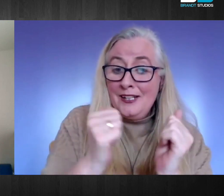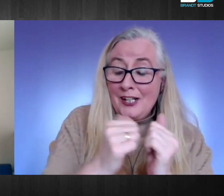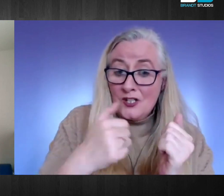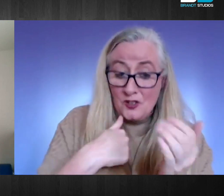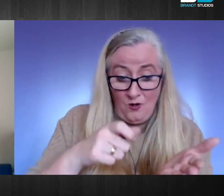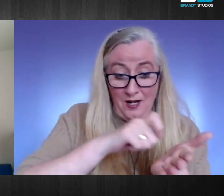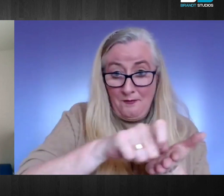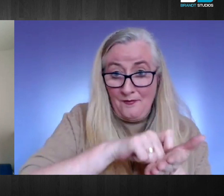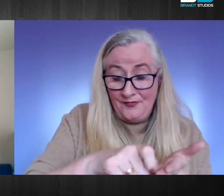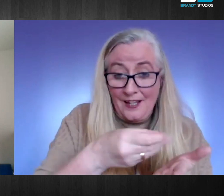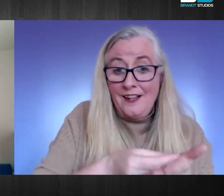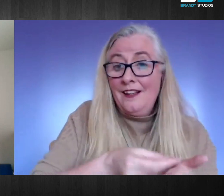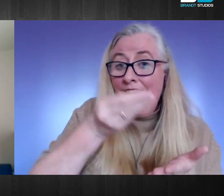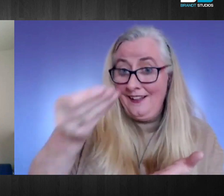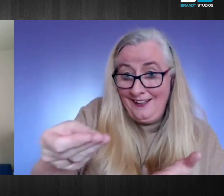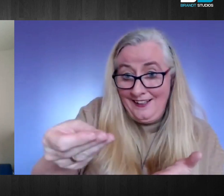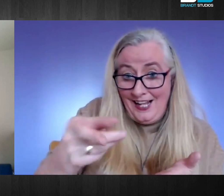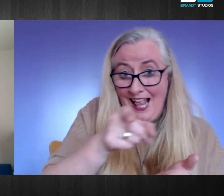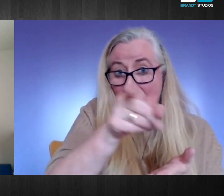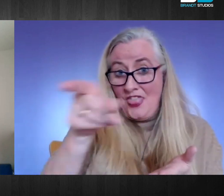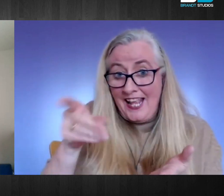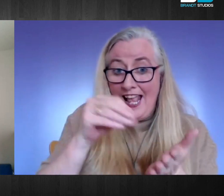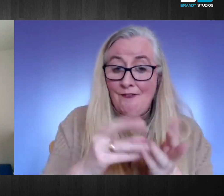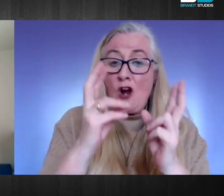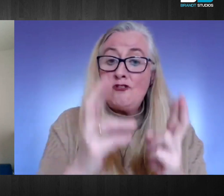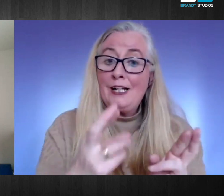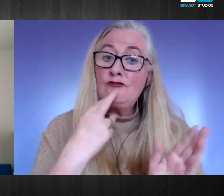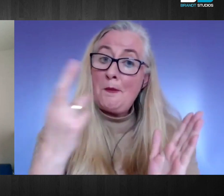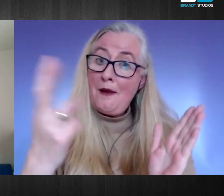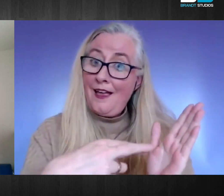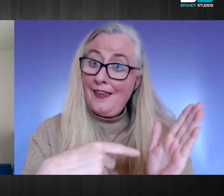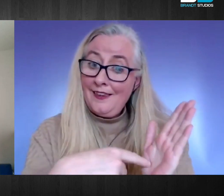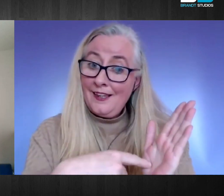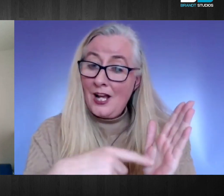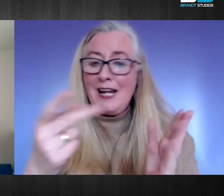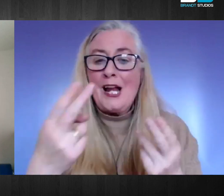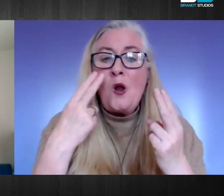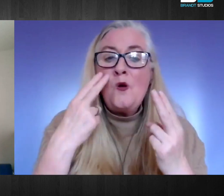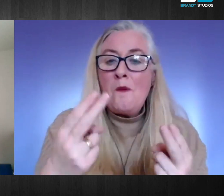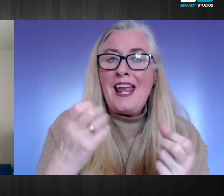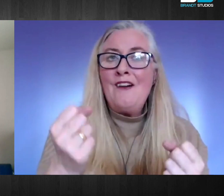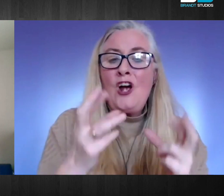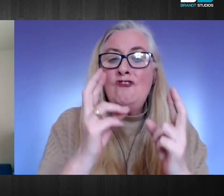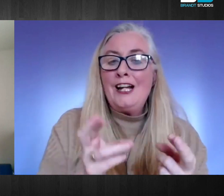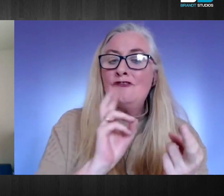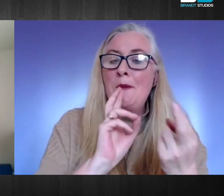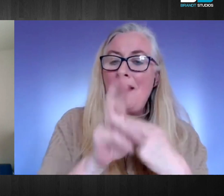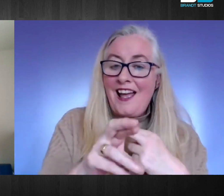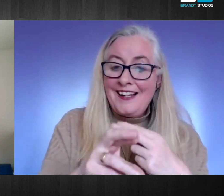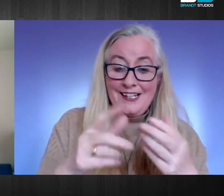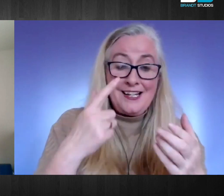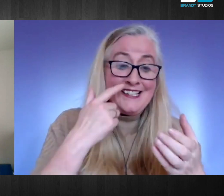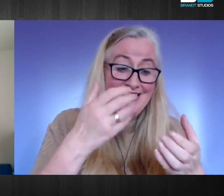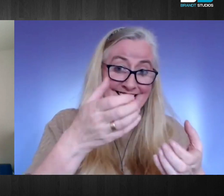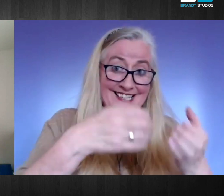applicants for their right to respond. The applicants normally have a right to respond to both the scientific reviewers and now, in